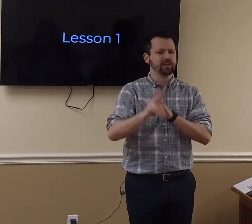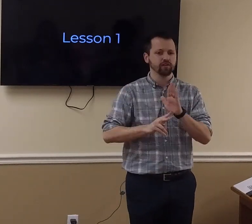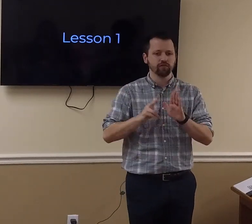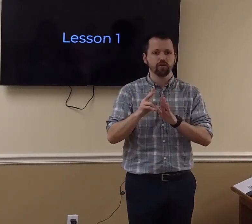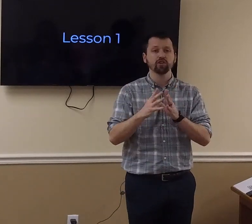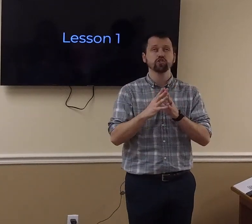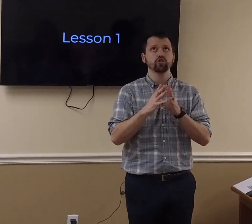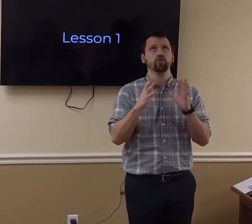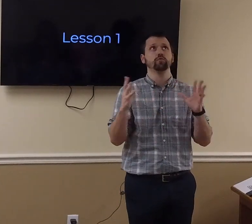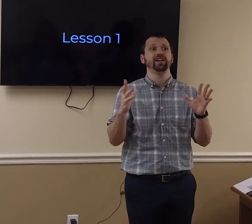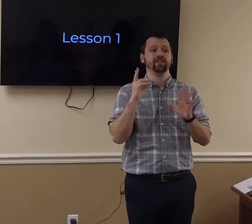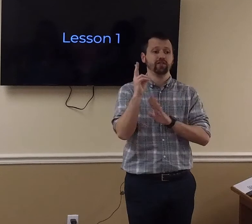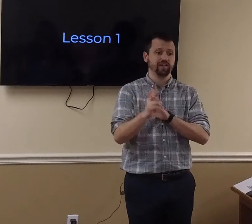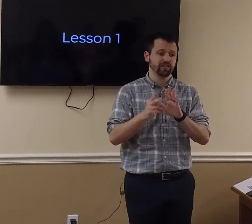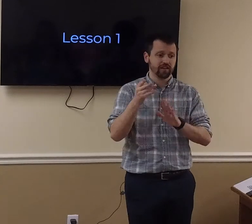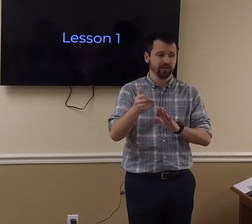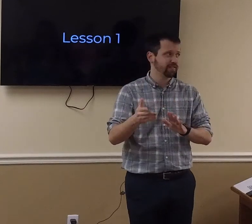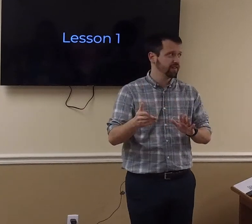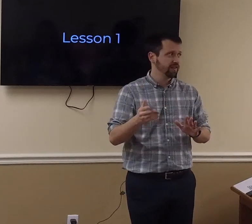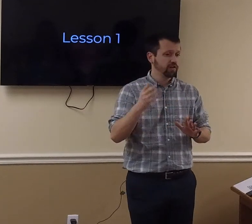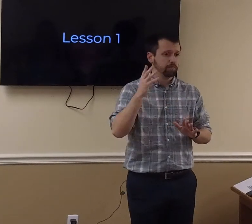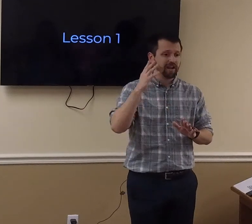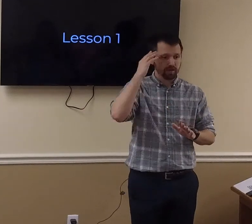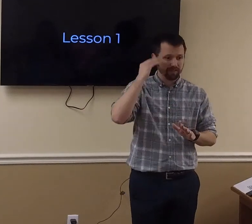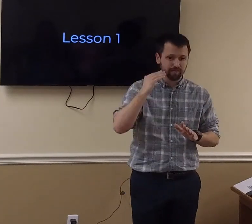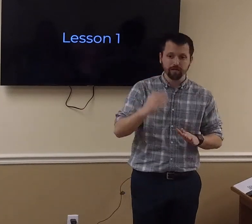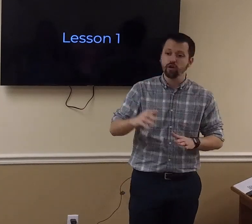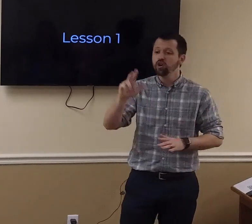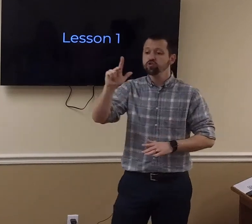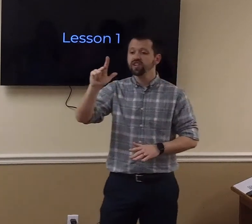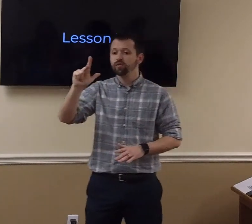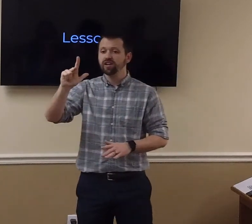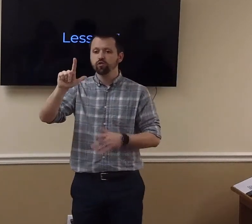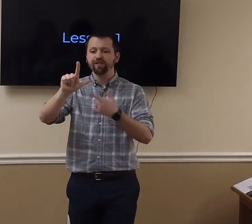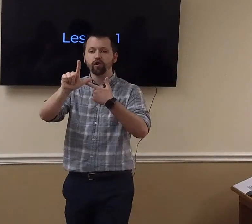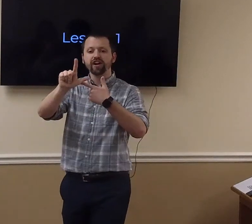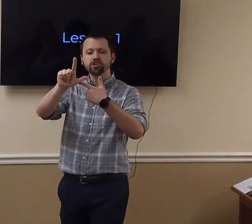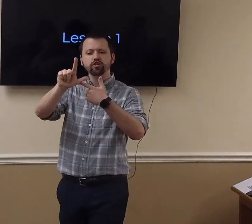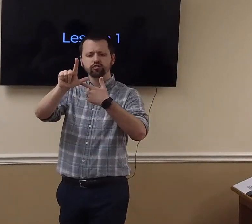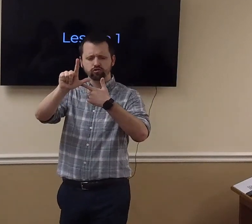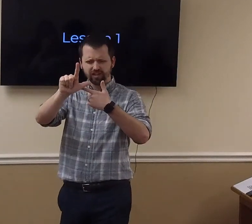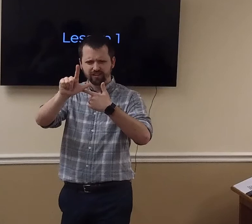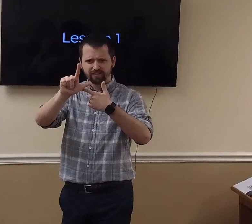videos. There are so many videos out there. It's mind-numbing sometimes. So 23, 24. You're actually going to do your 2 like this and then